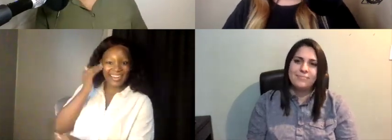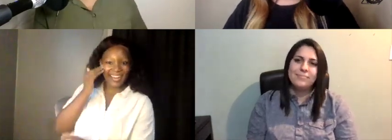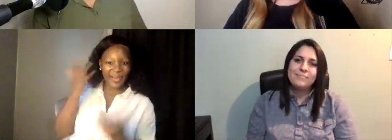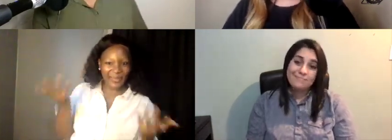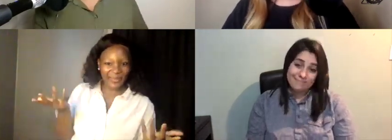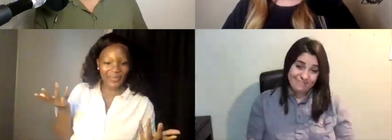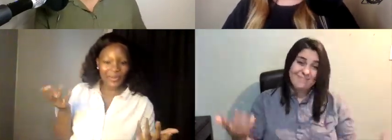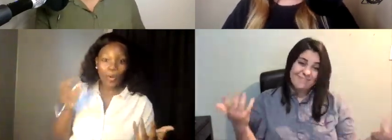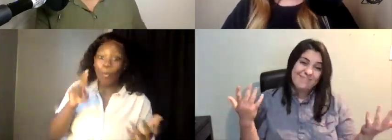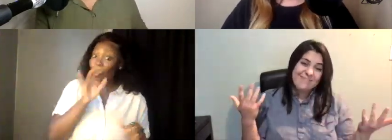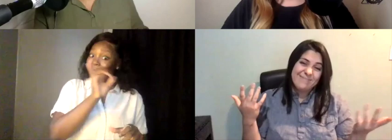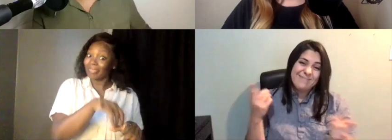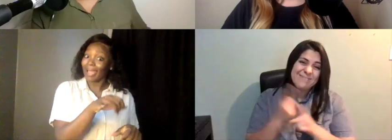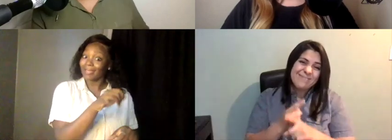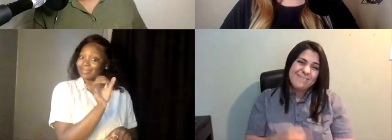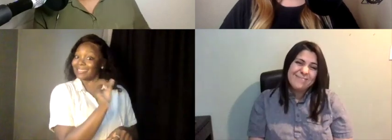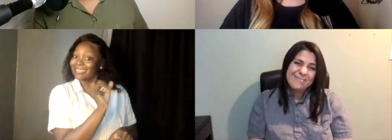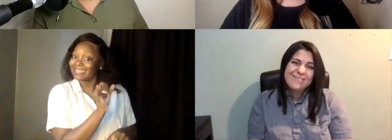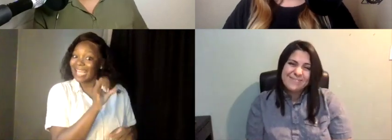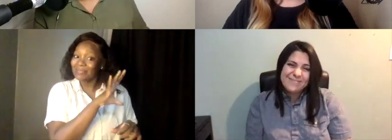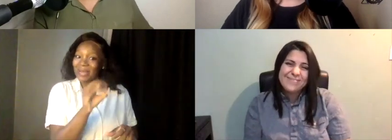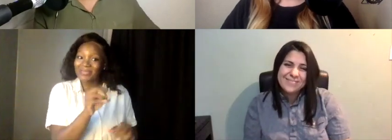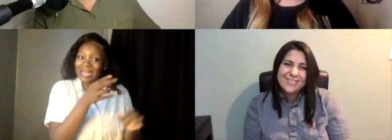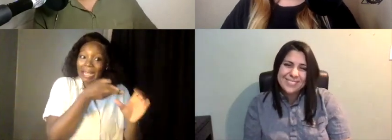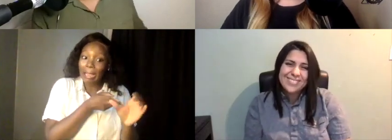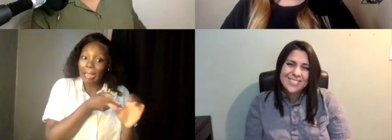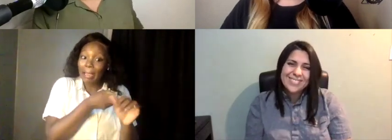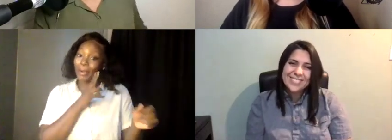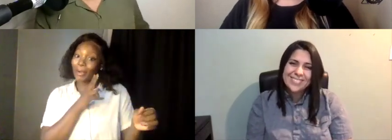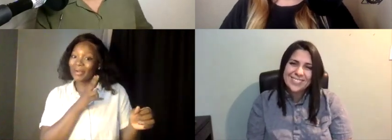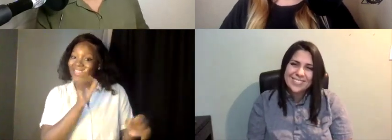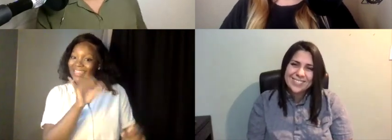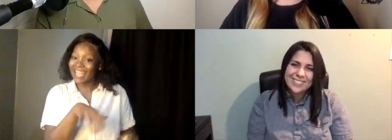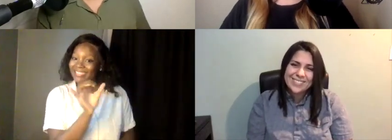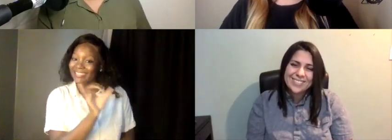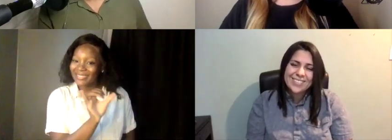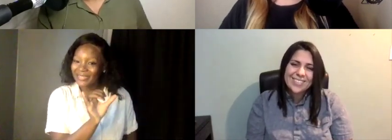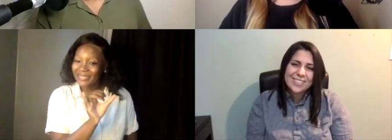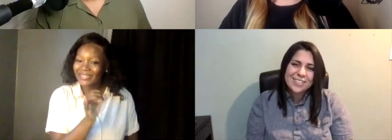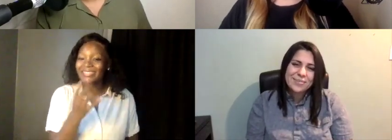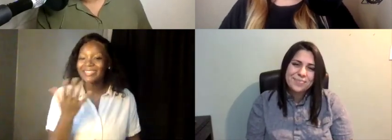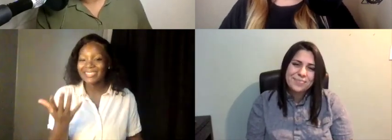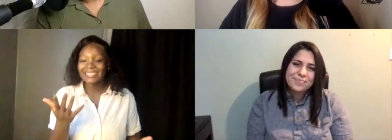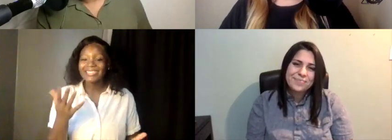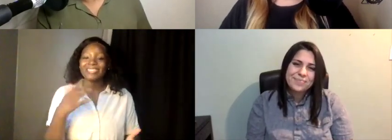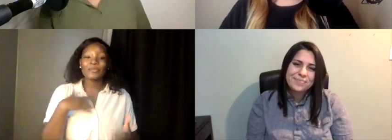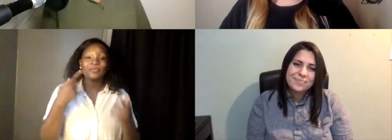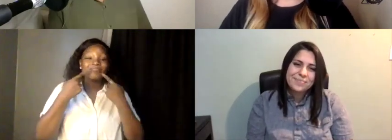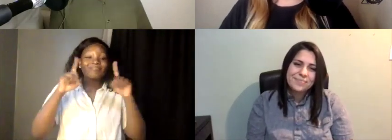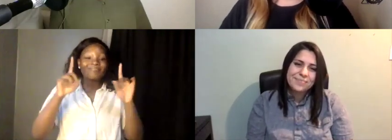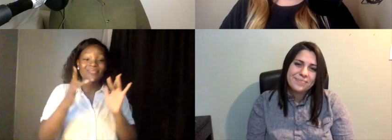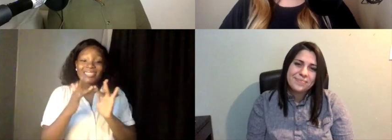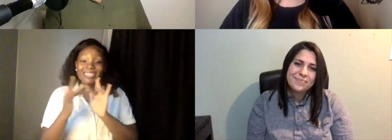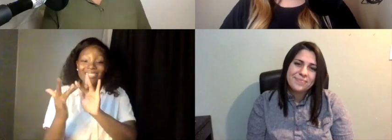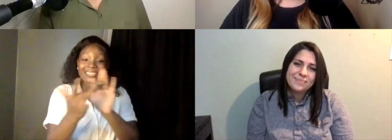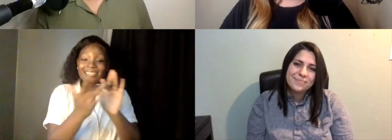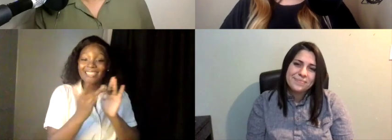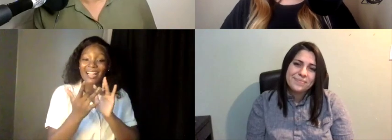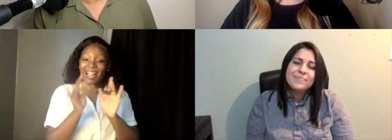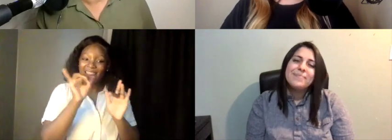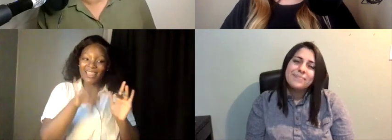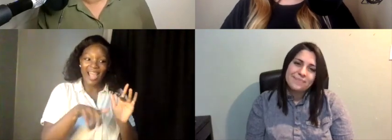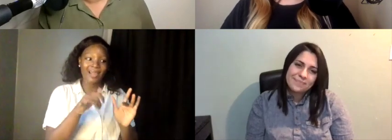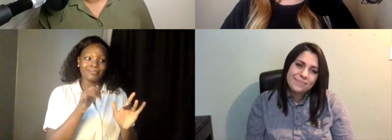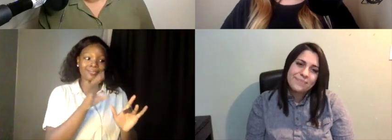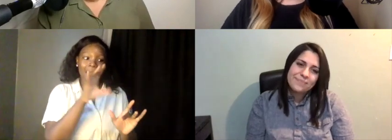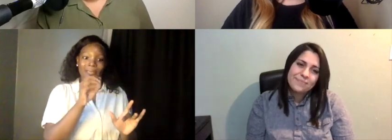Absolutely. Once you successfully networked your way into that company, you can then quit your job. And